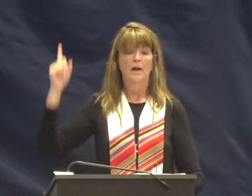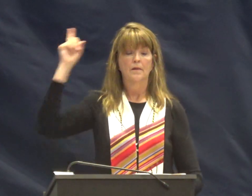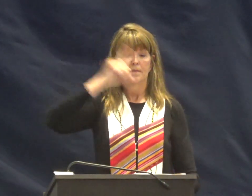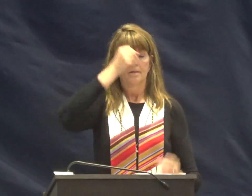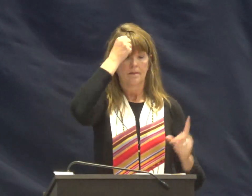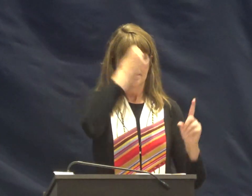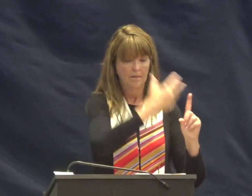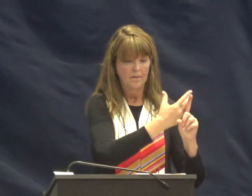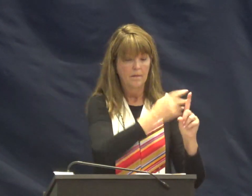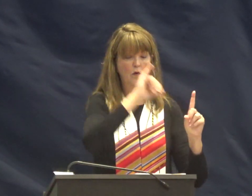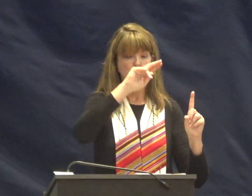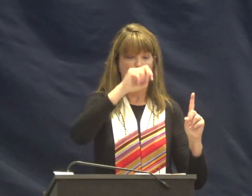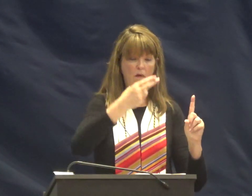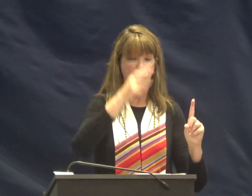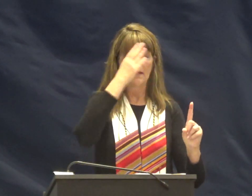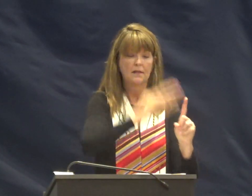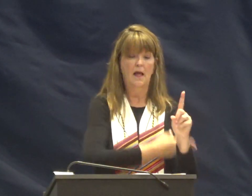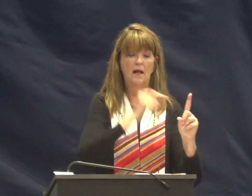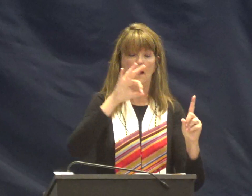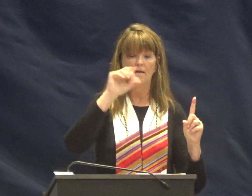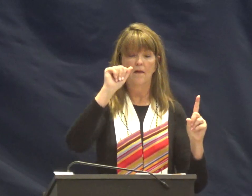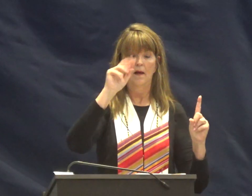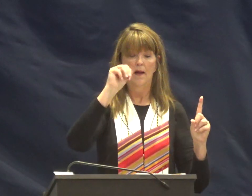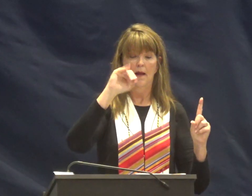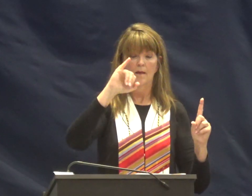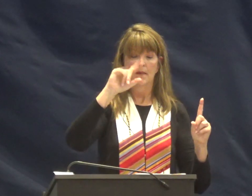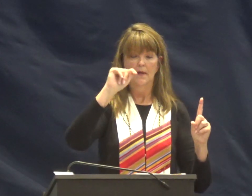with the word of the Lord, came to Jonah,